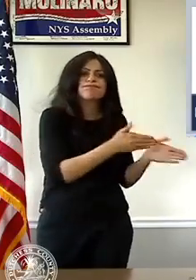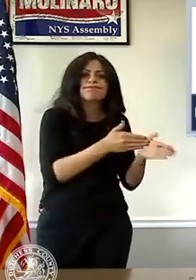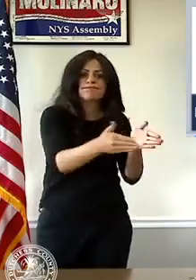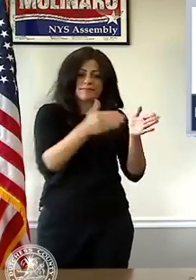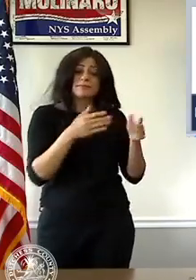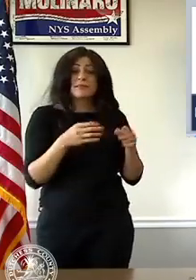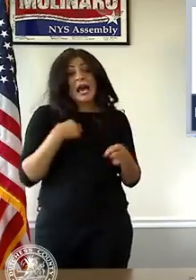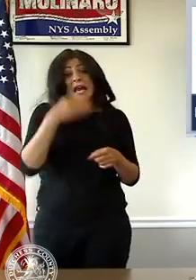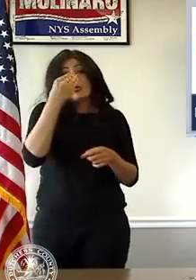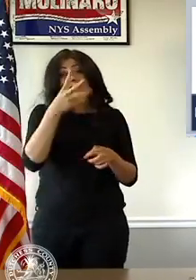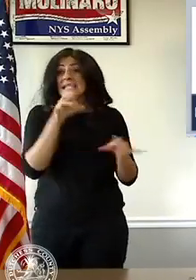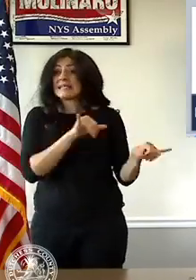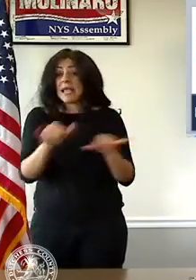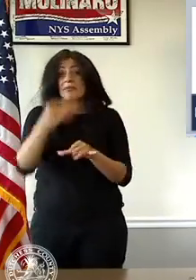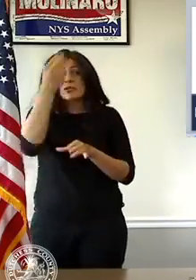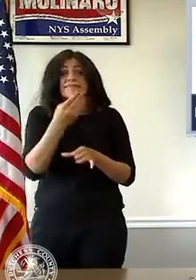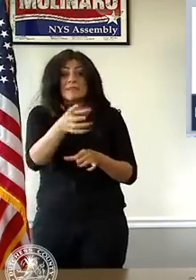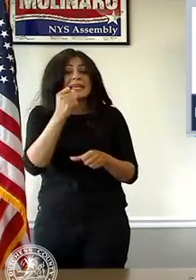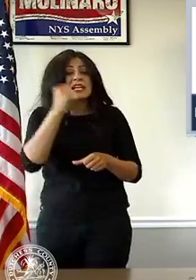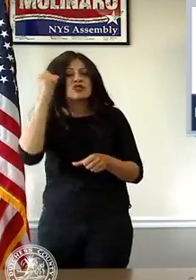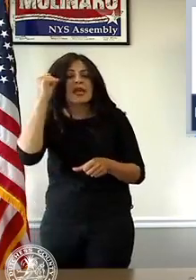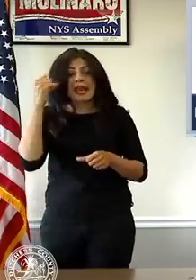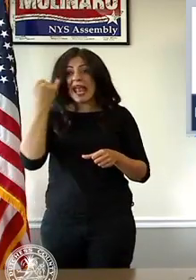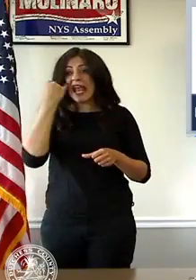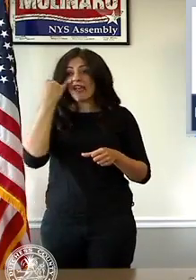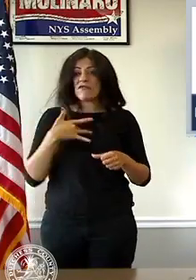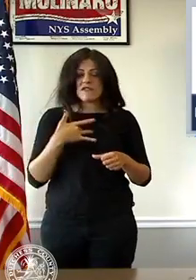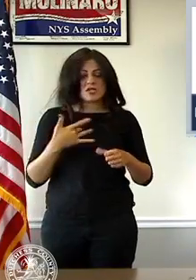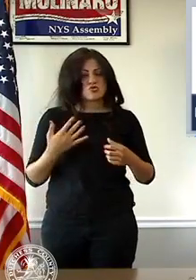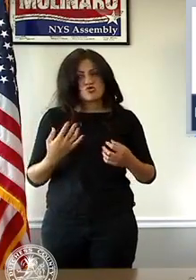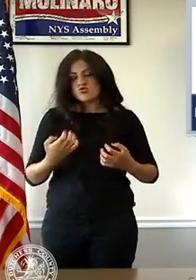turn it into some practice, into progress, into some